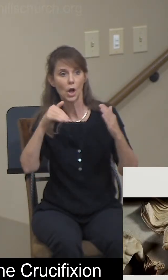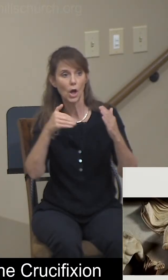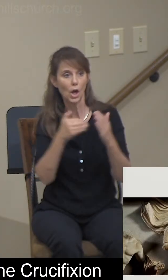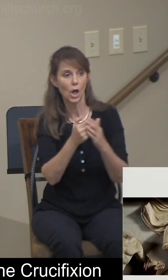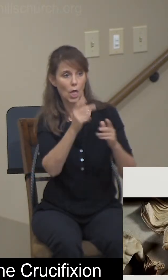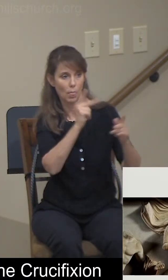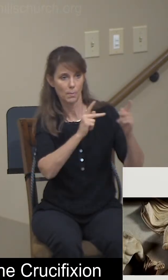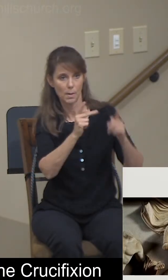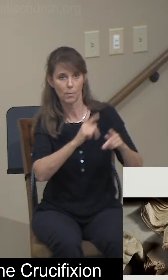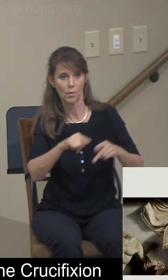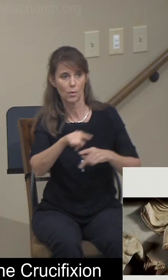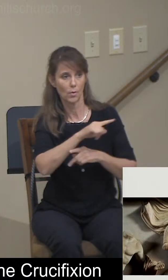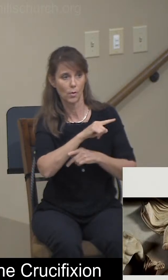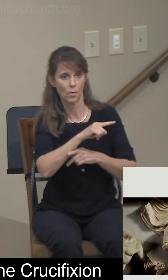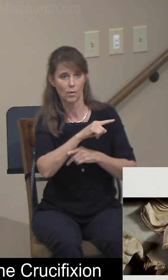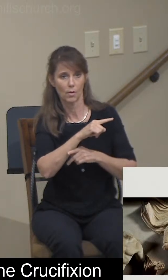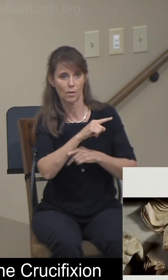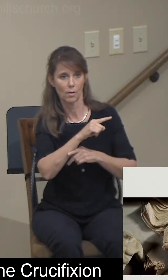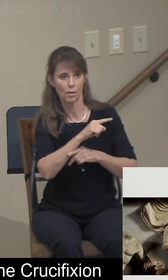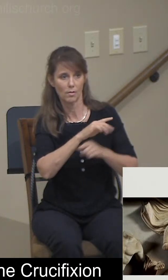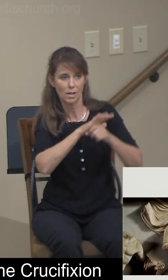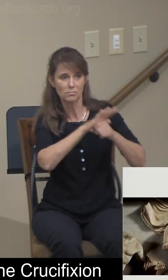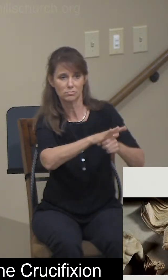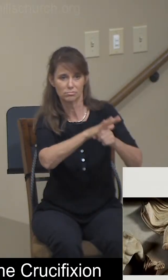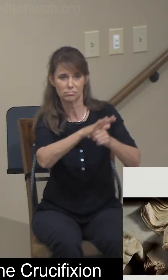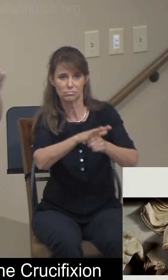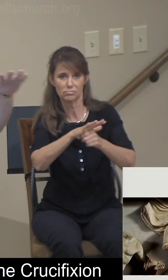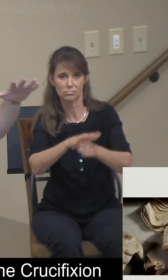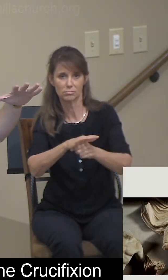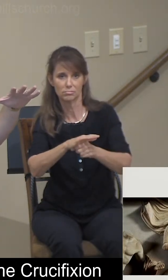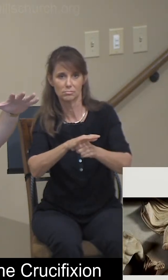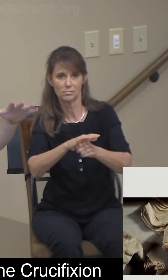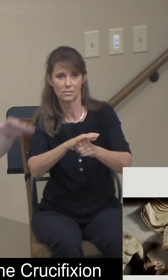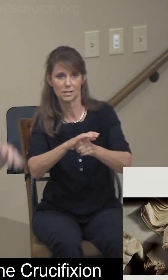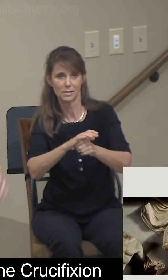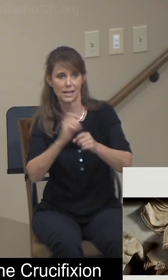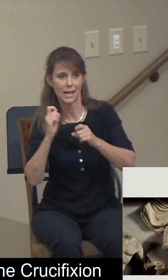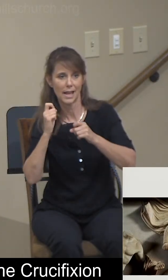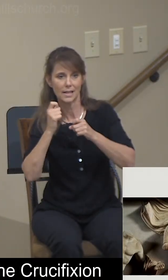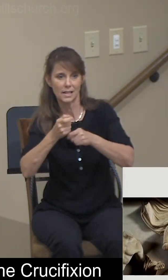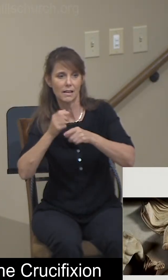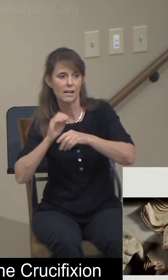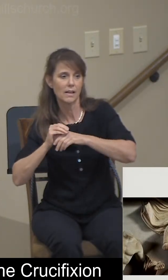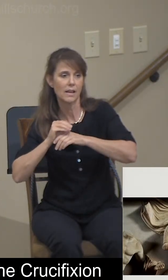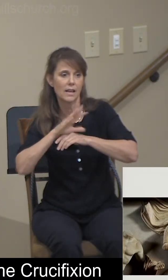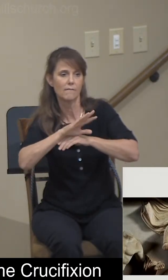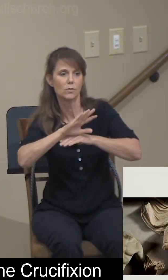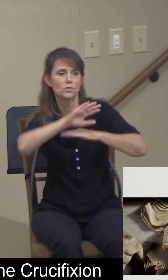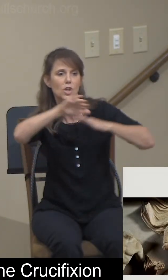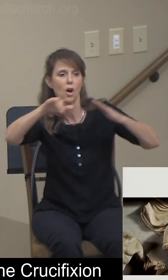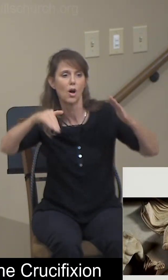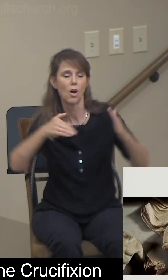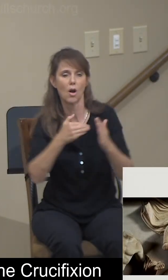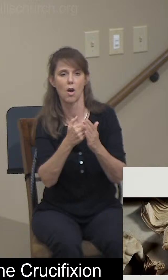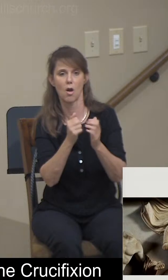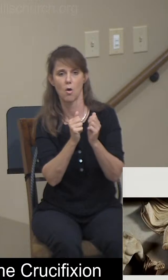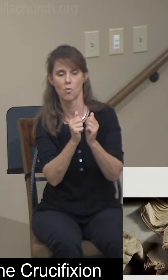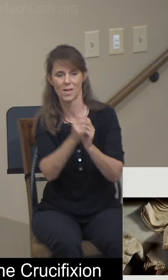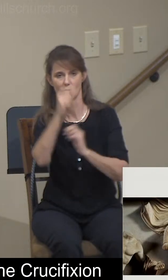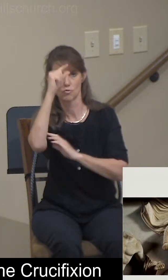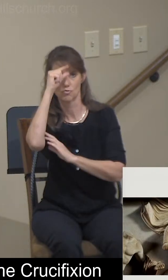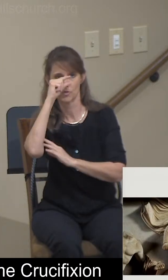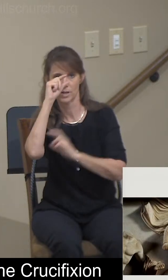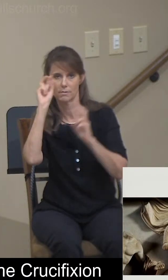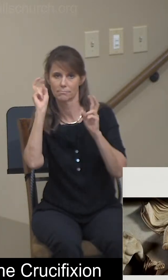diverse languages and customs and sort of place a Greek layer over the top of them, unite them under the banner of